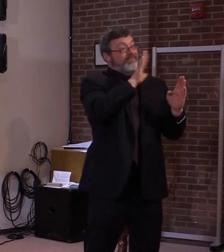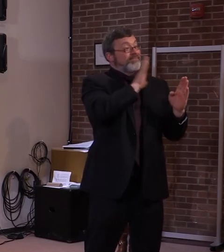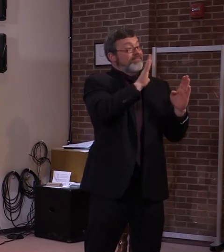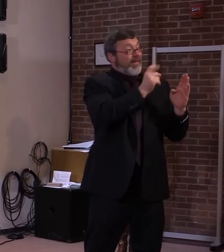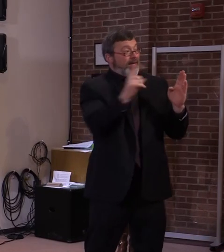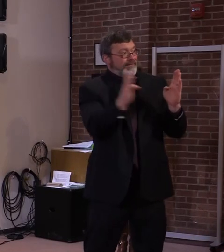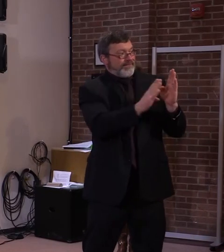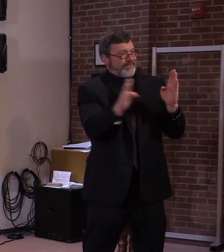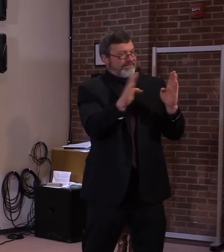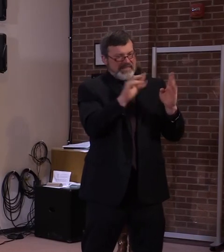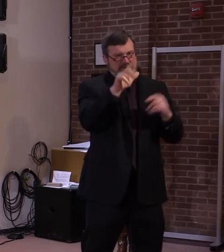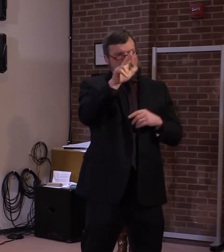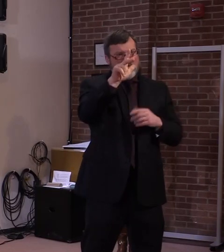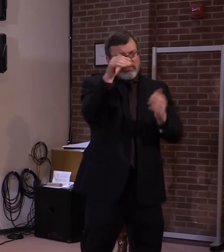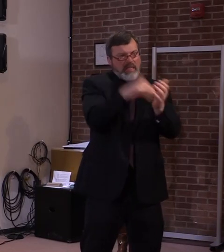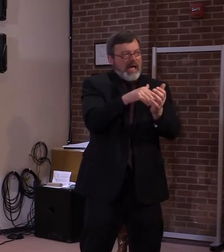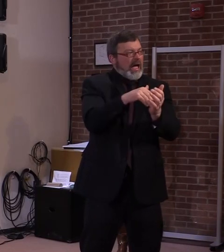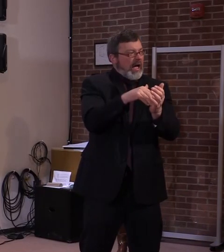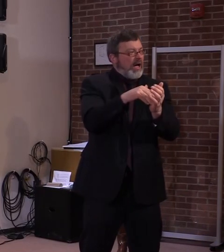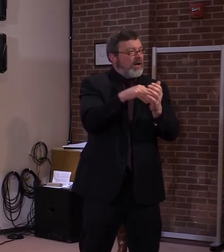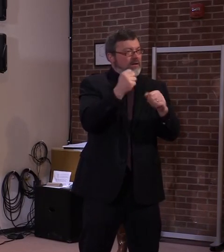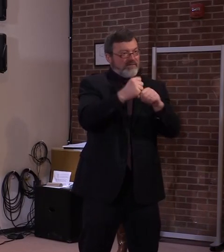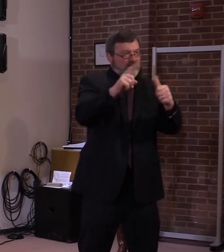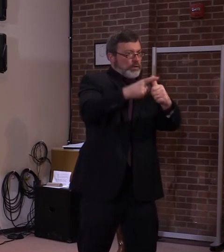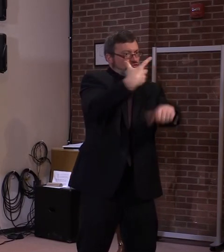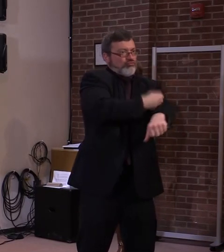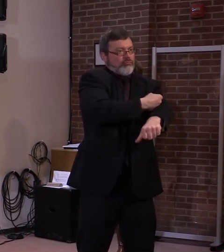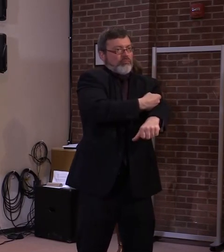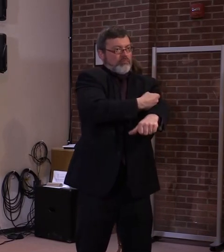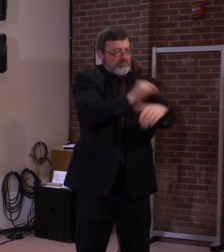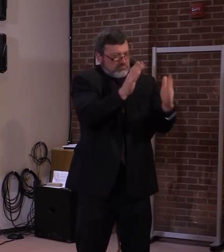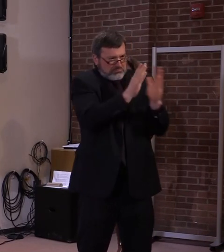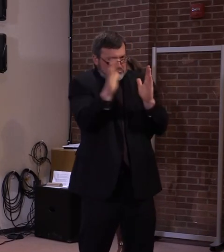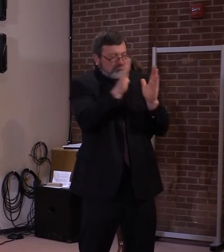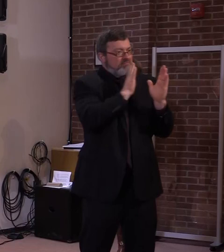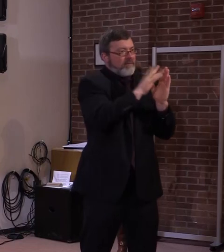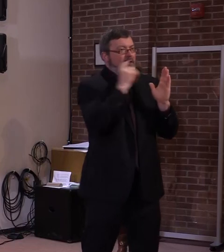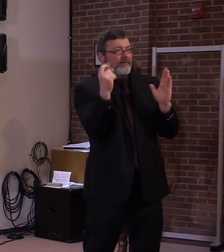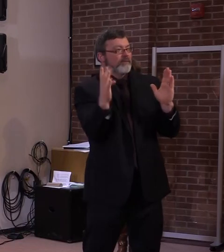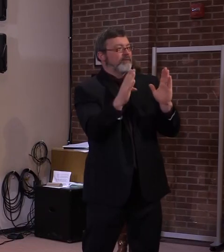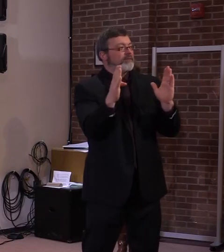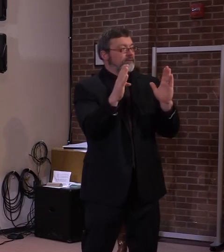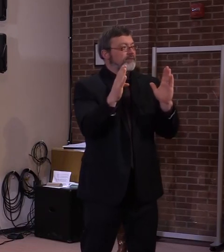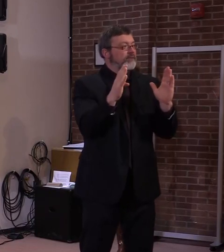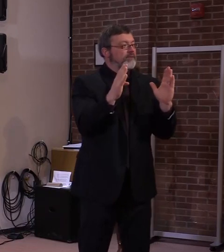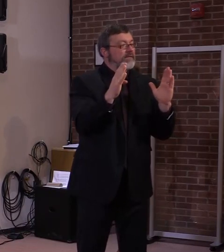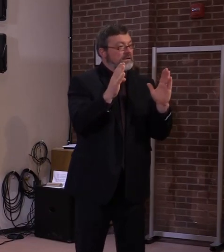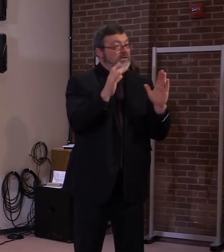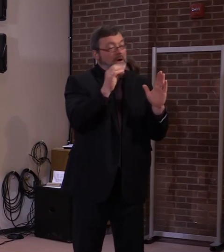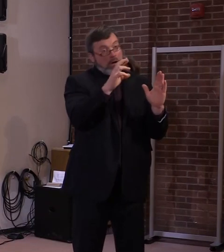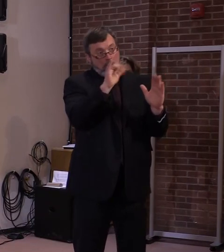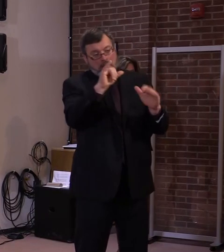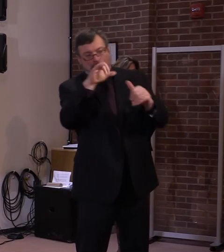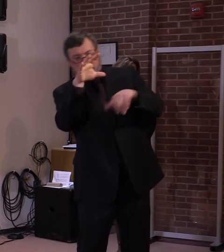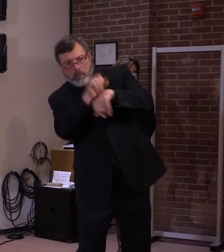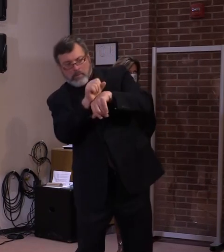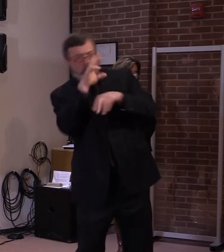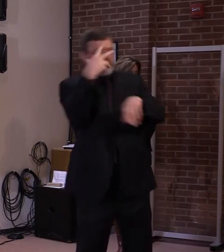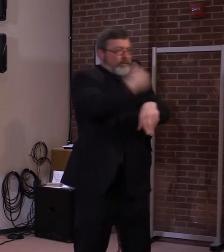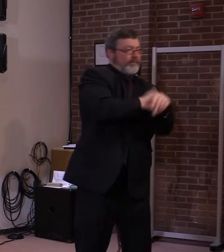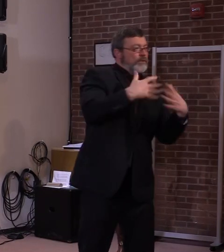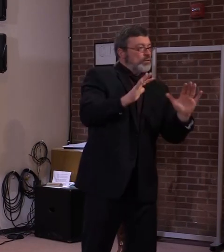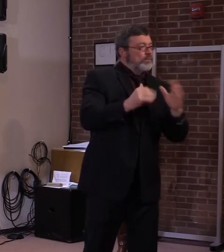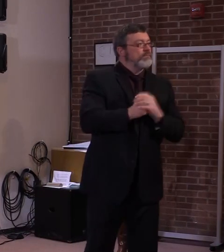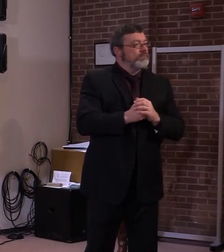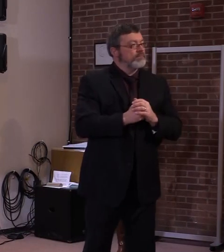23,317 have received their first dose or have an appointment to get their shot. That's roughly 53% of Vermont's children